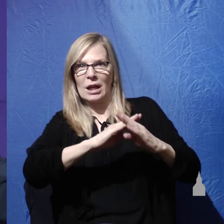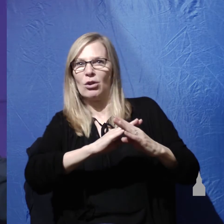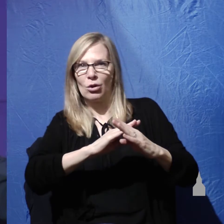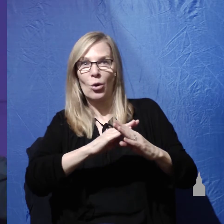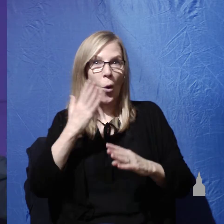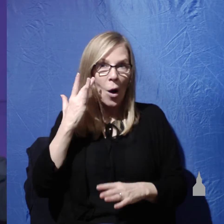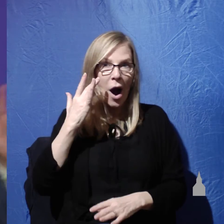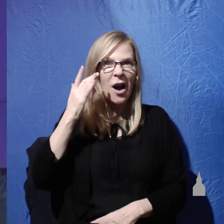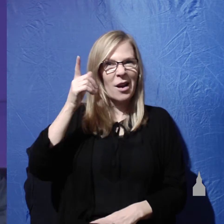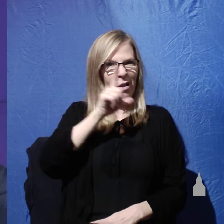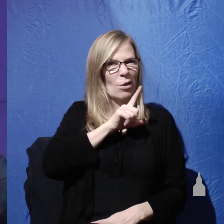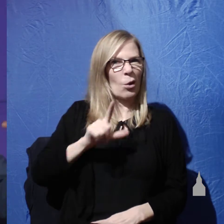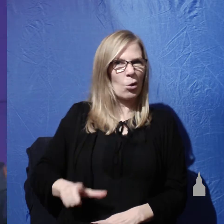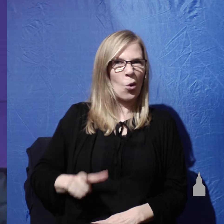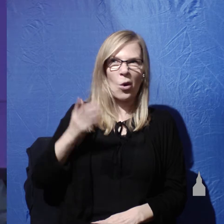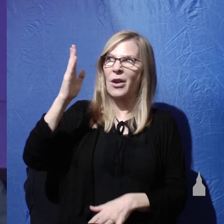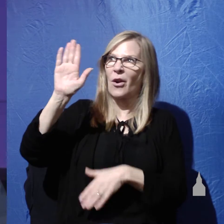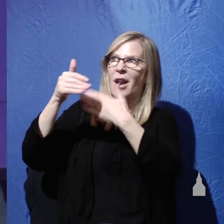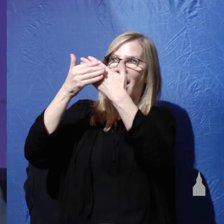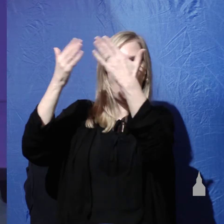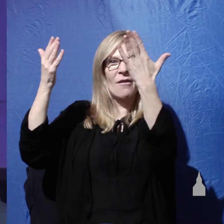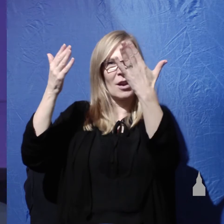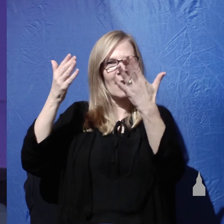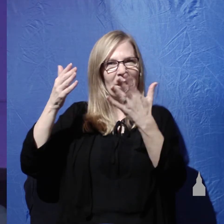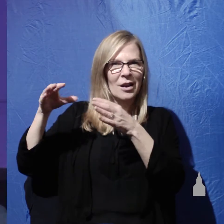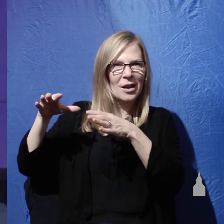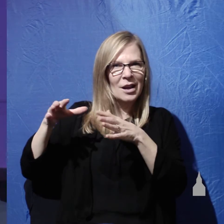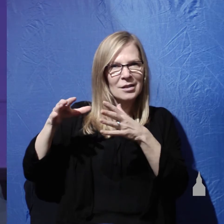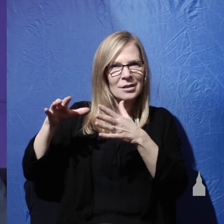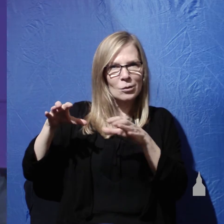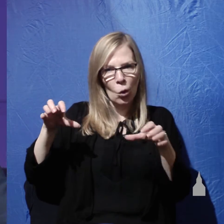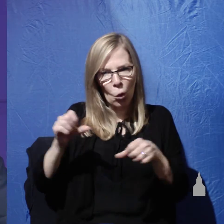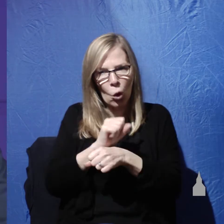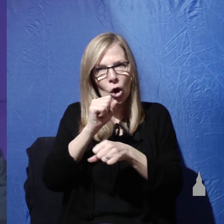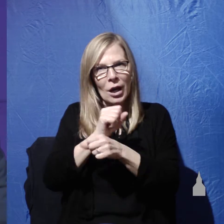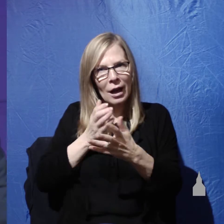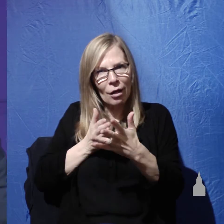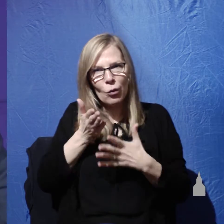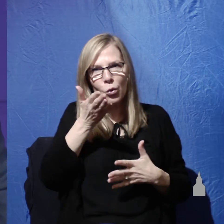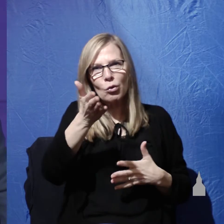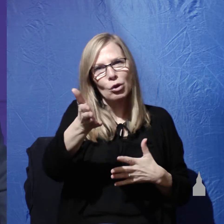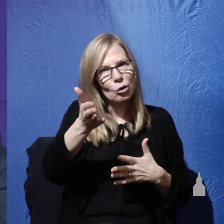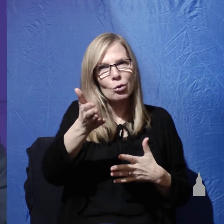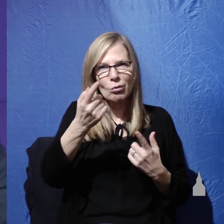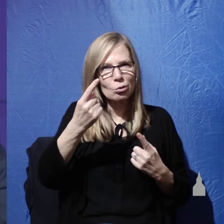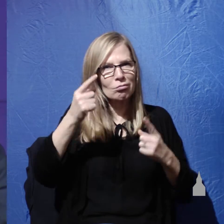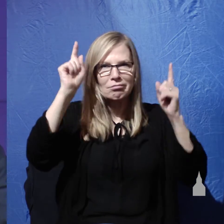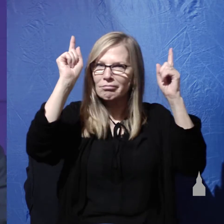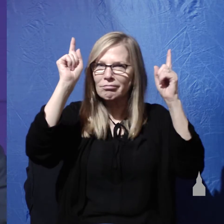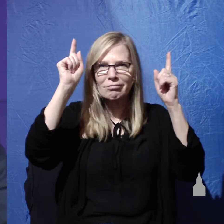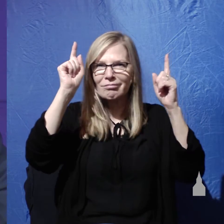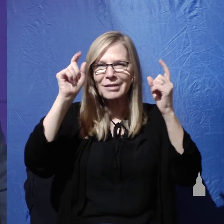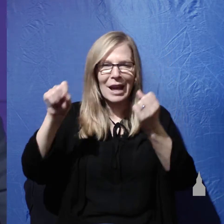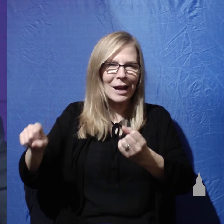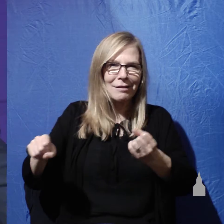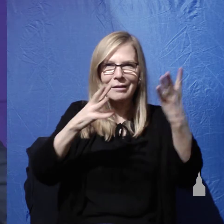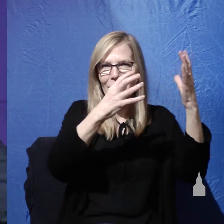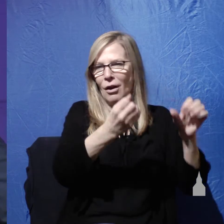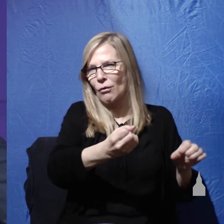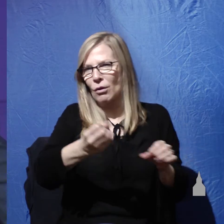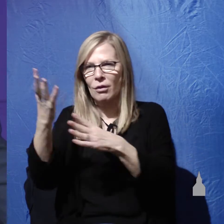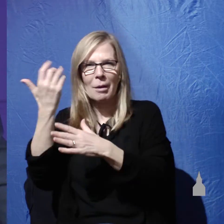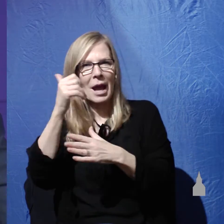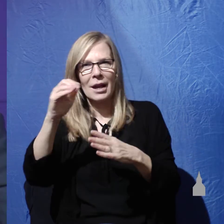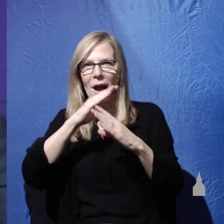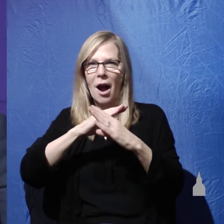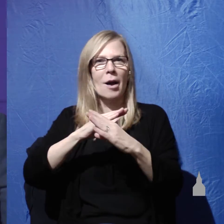moving through you to communicate that message of salvation, overcoming every obstacle that threatens to